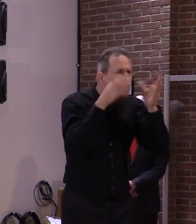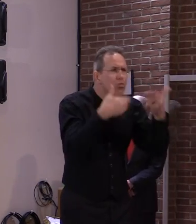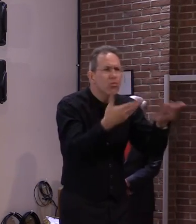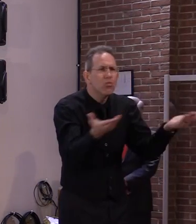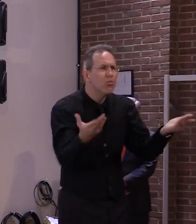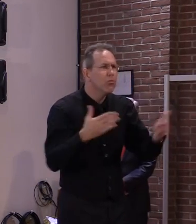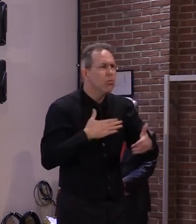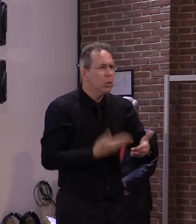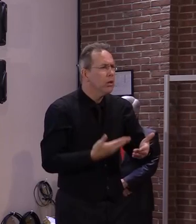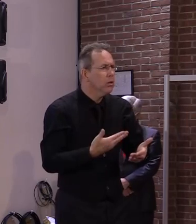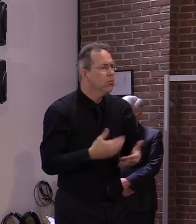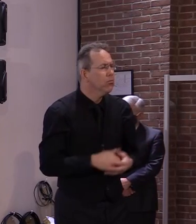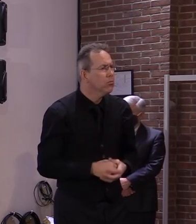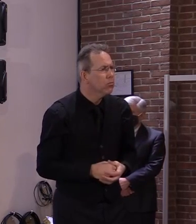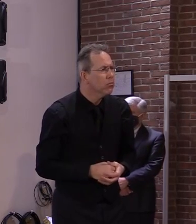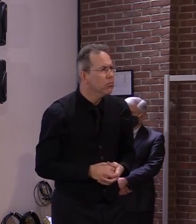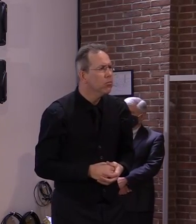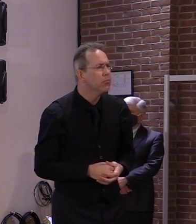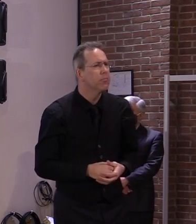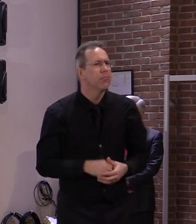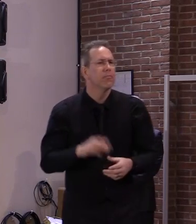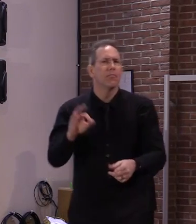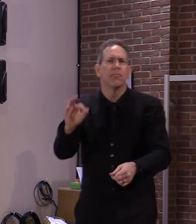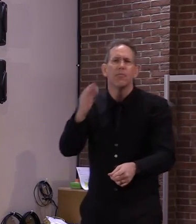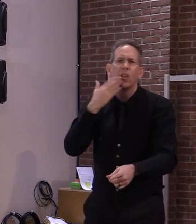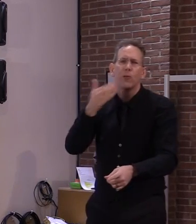Okay. Thank you for clarifying.